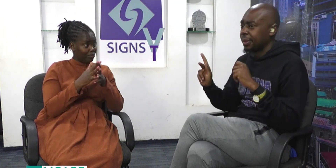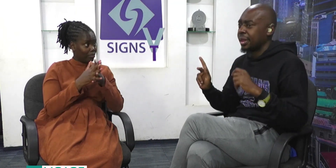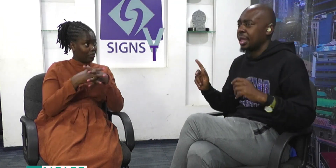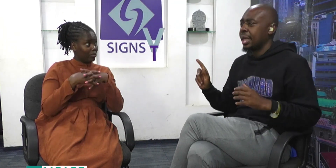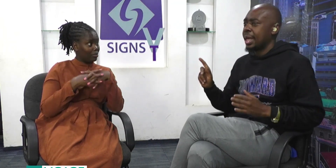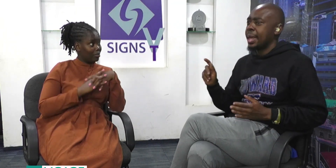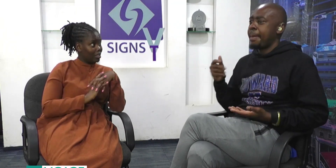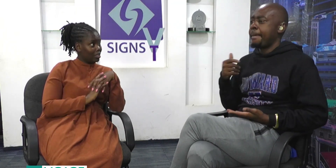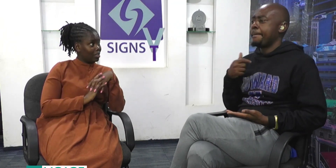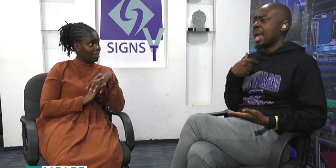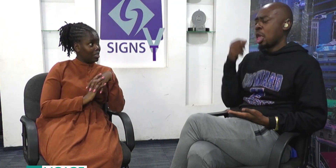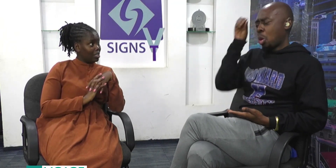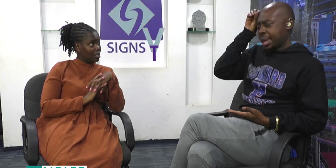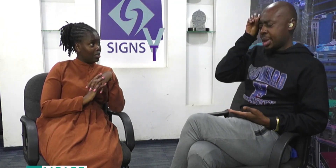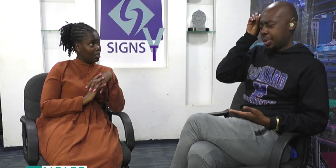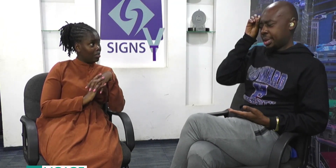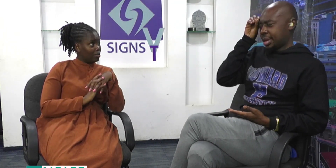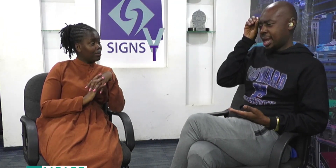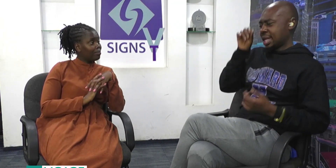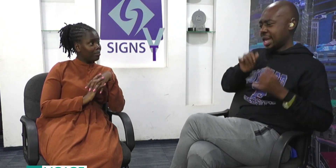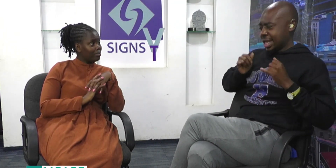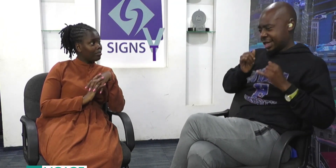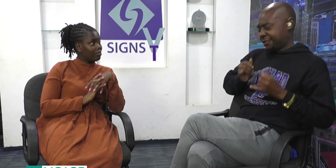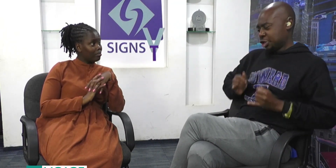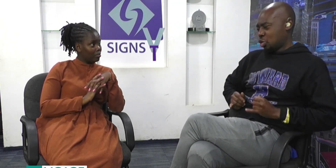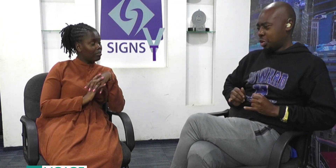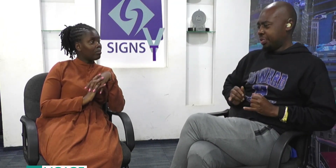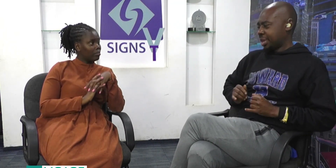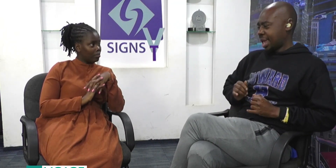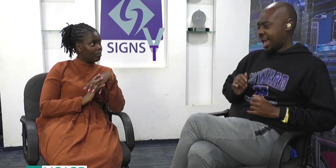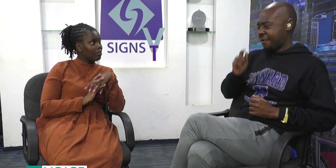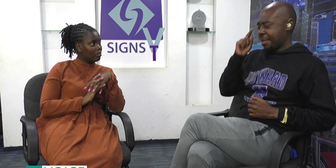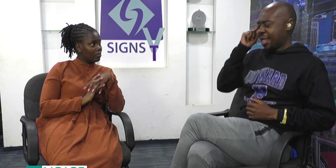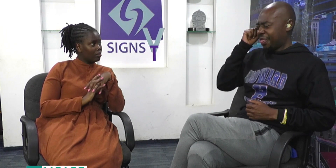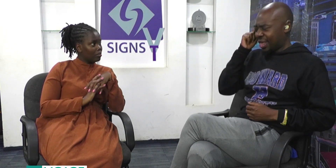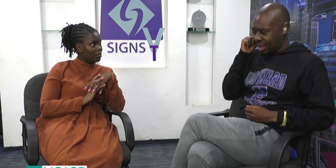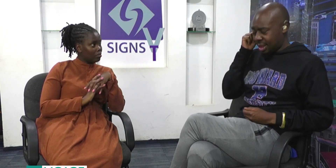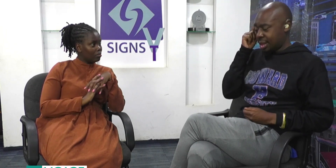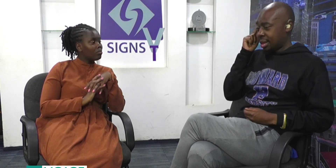Okay, my opinion as an individual, I think